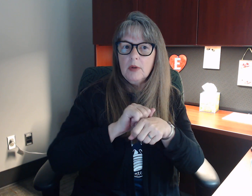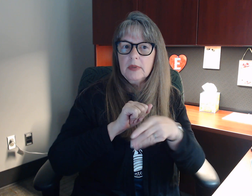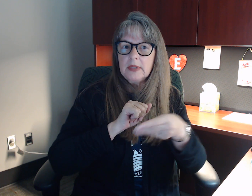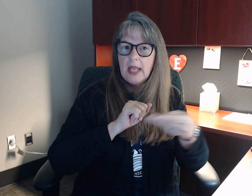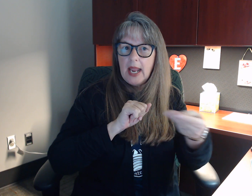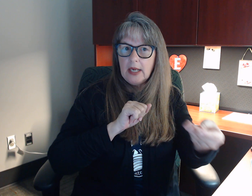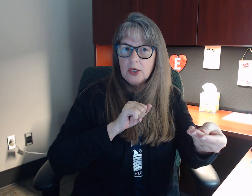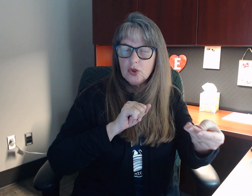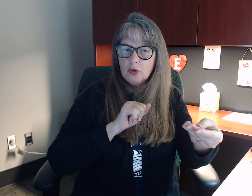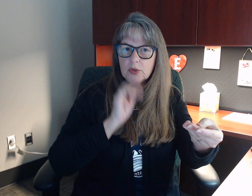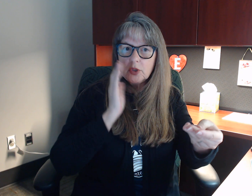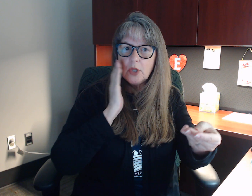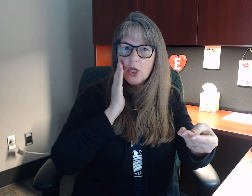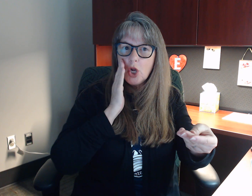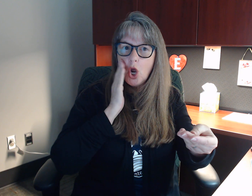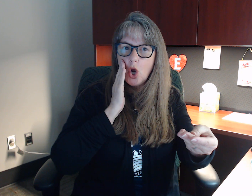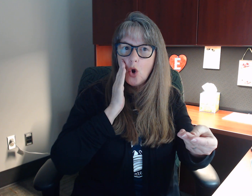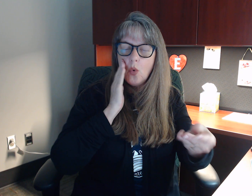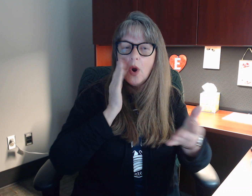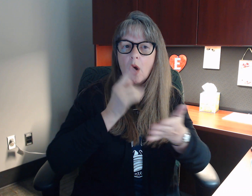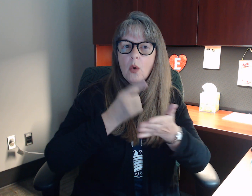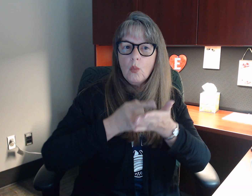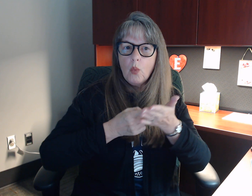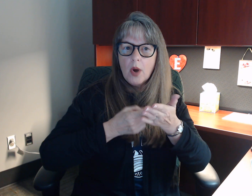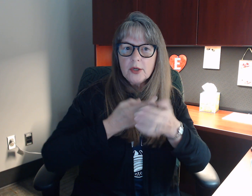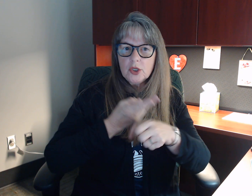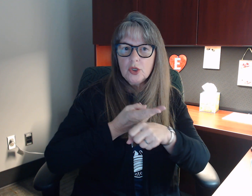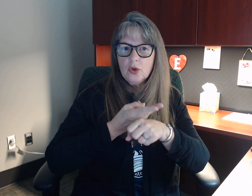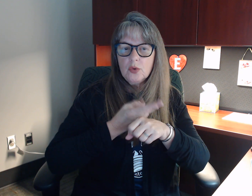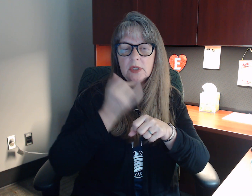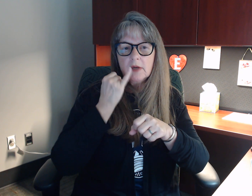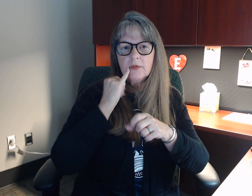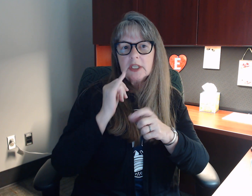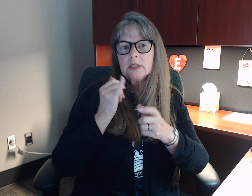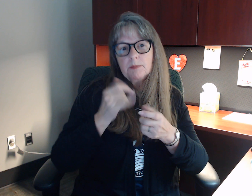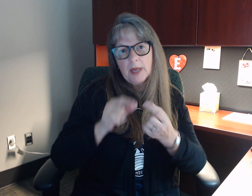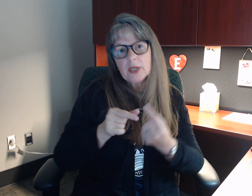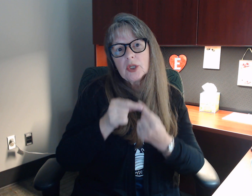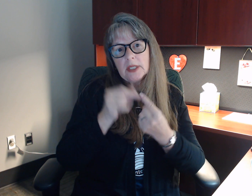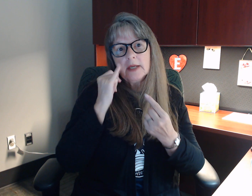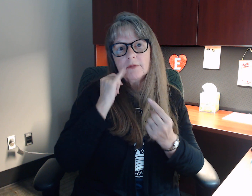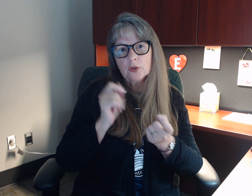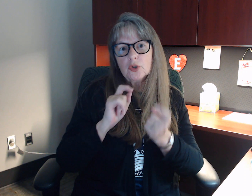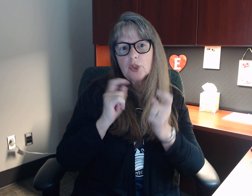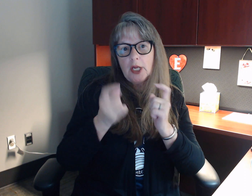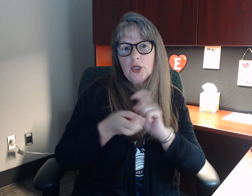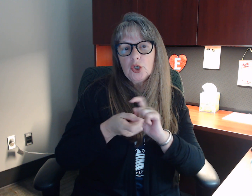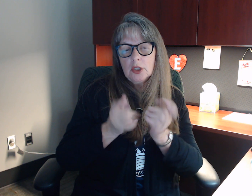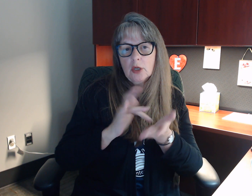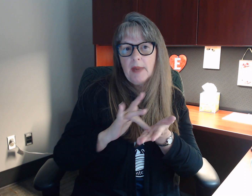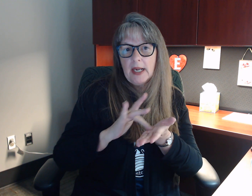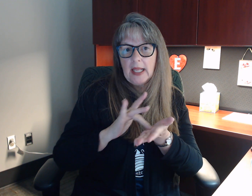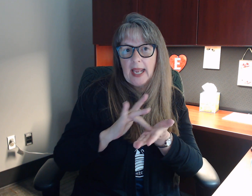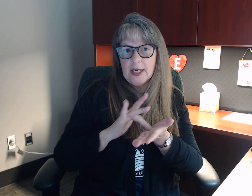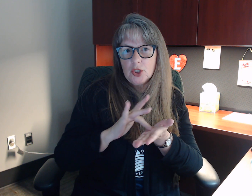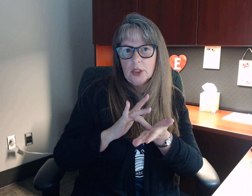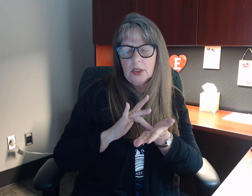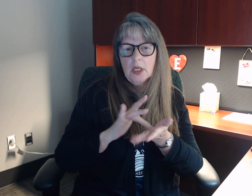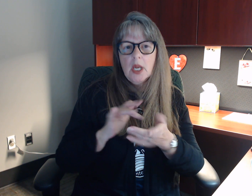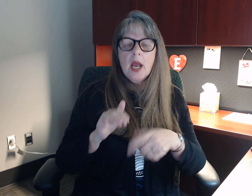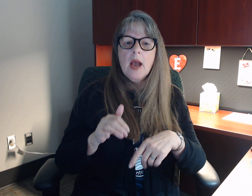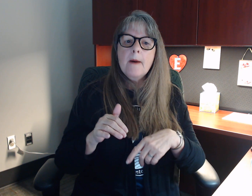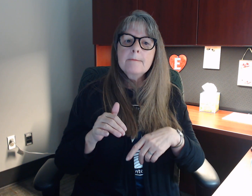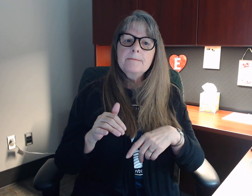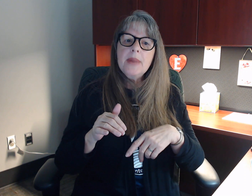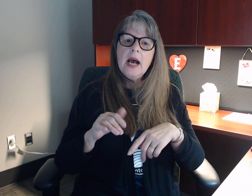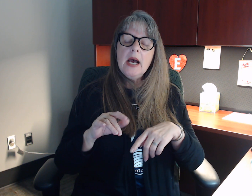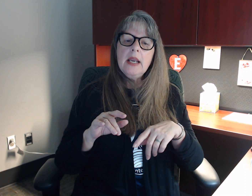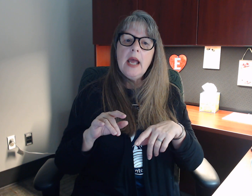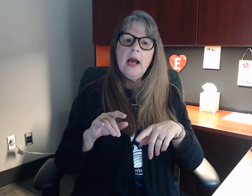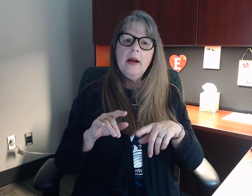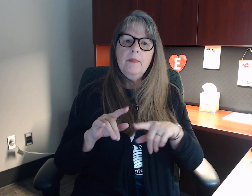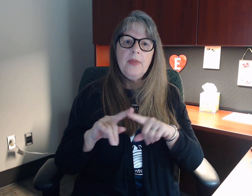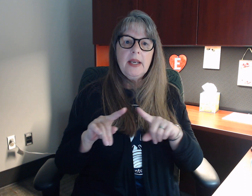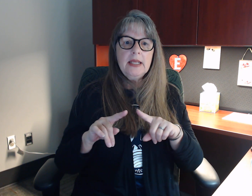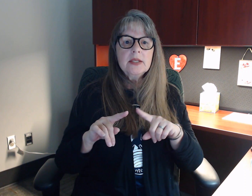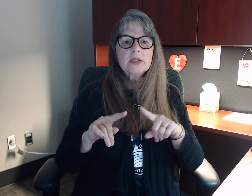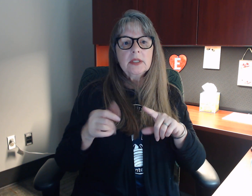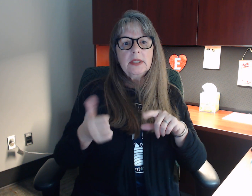They hand it to them so they know what to use, especially if they're changing their medication. But that insulin is